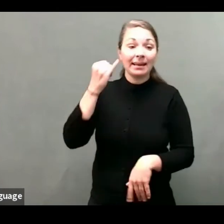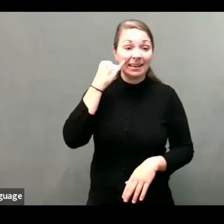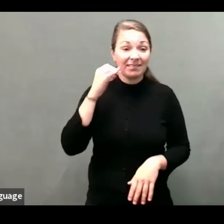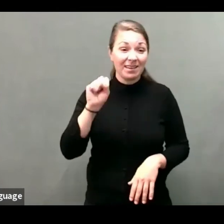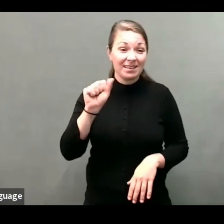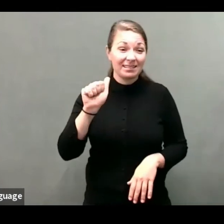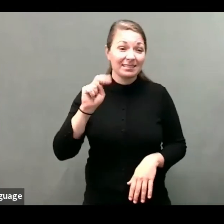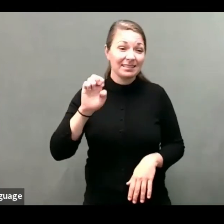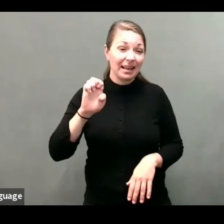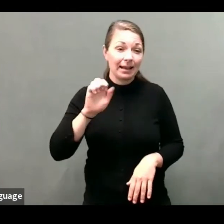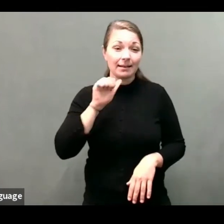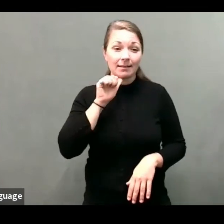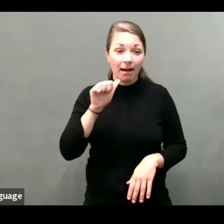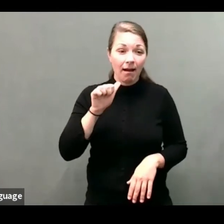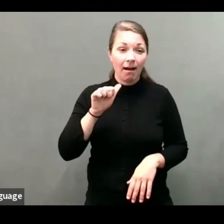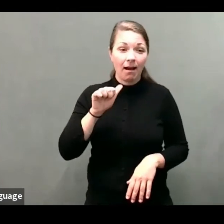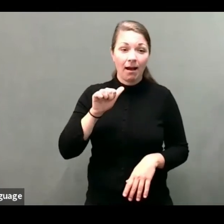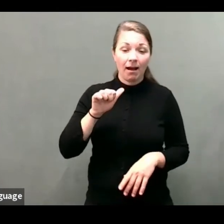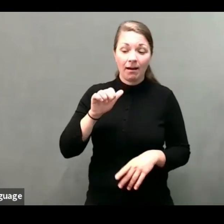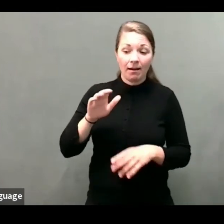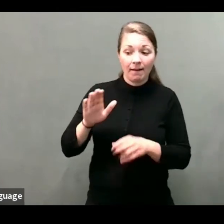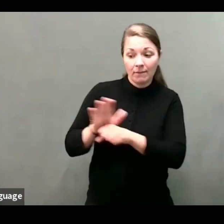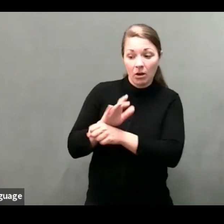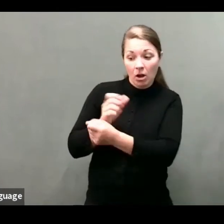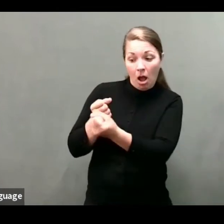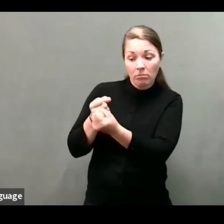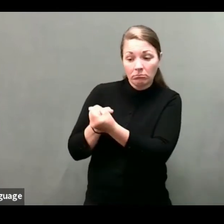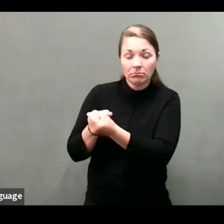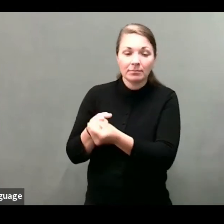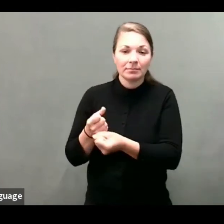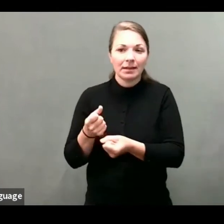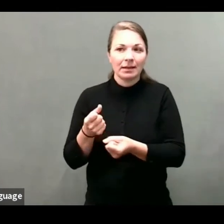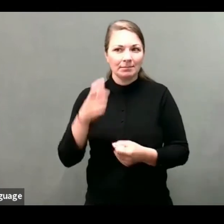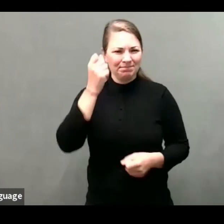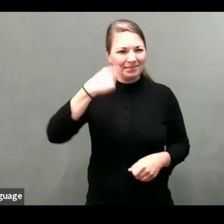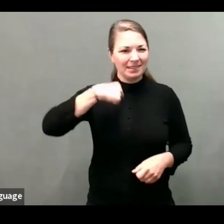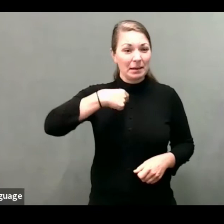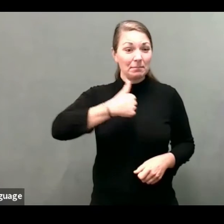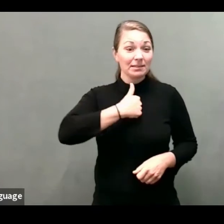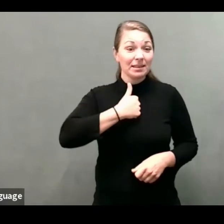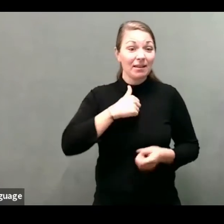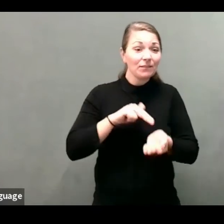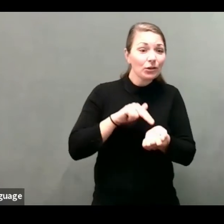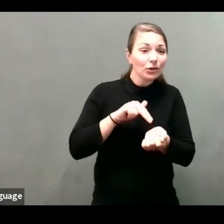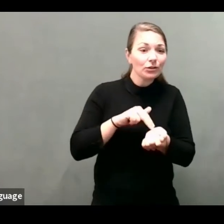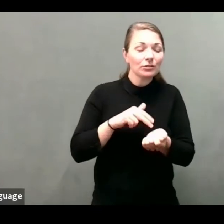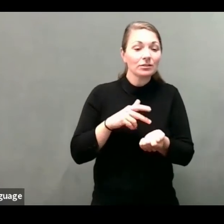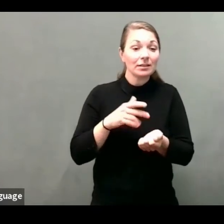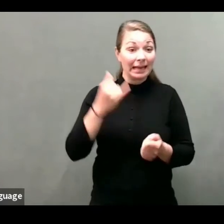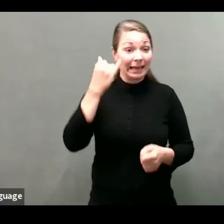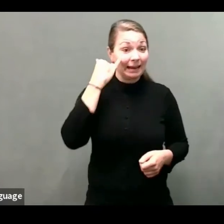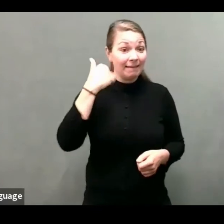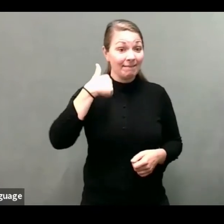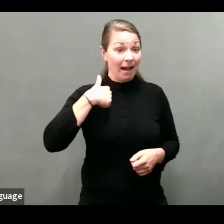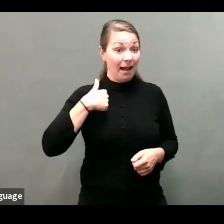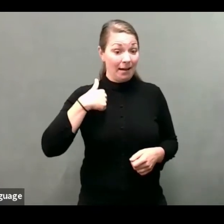But even as a nurse, when I am in a medical environment, I have a hard time speaking